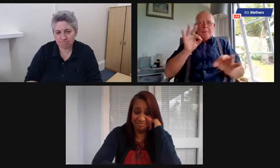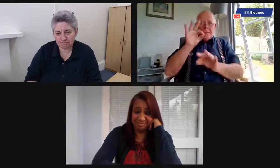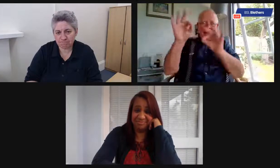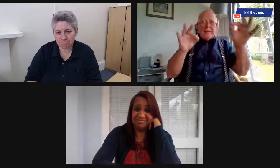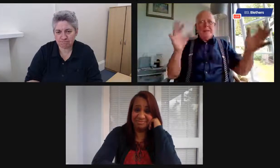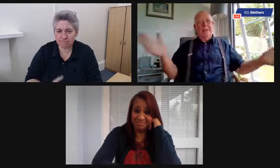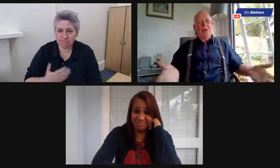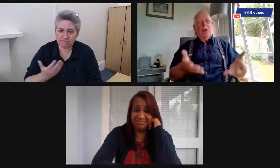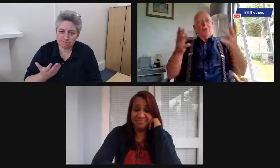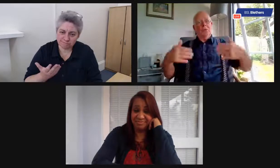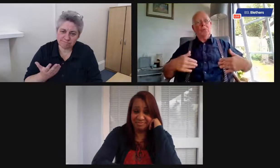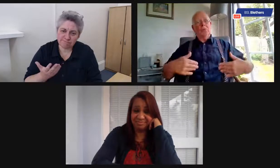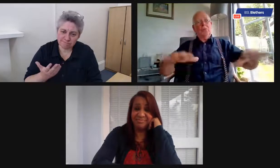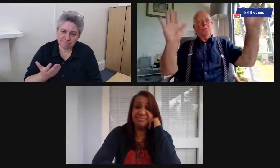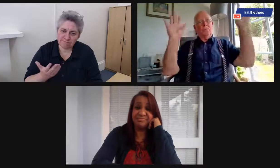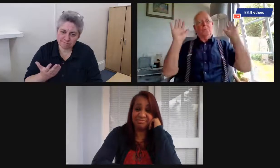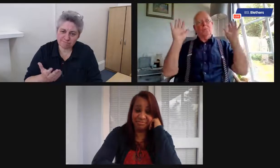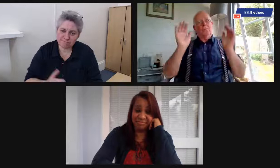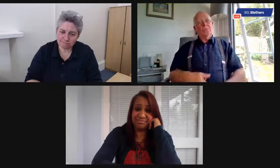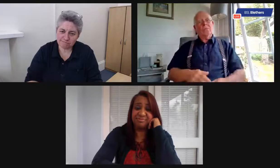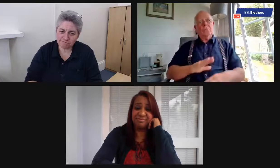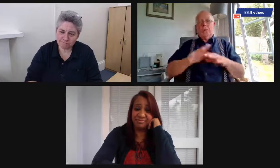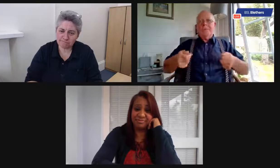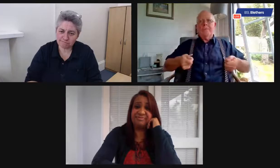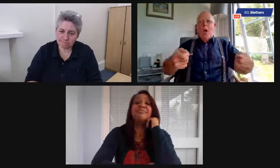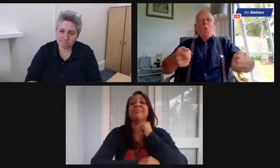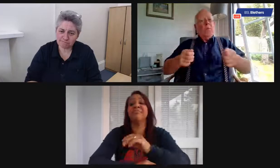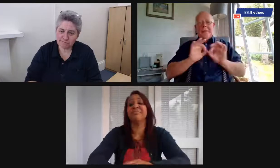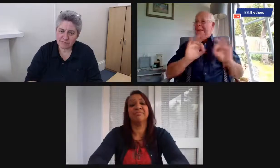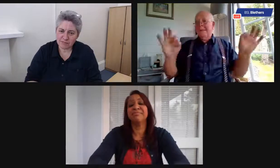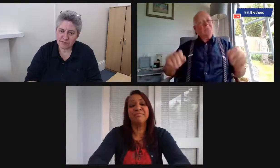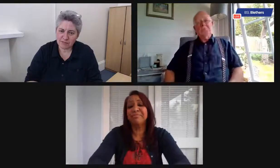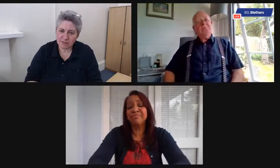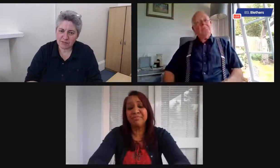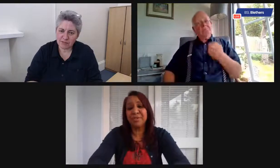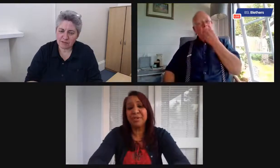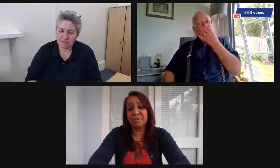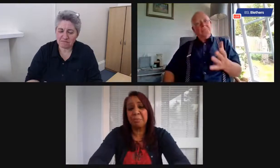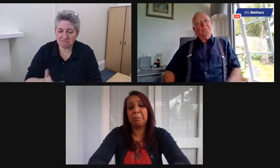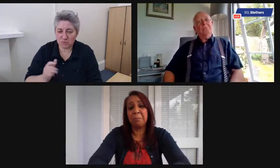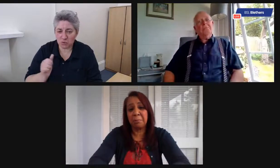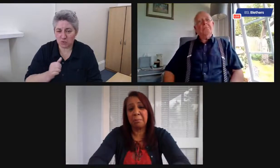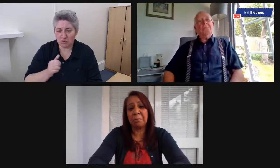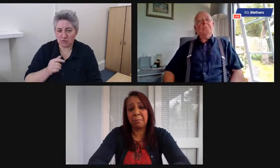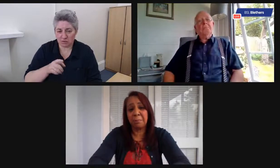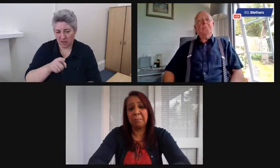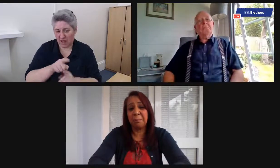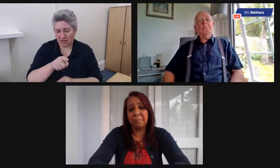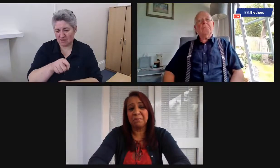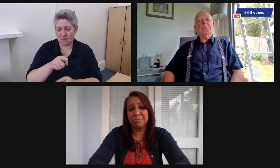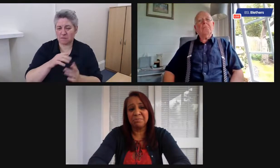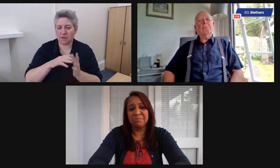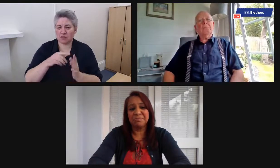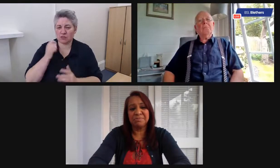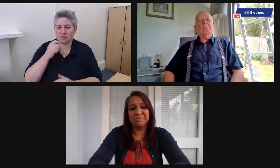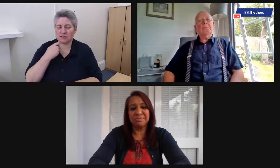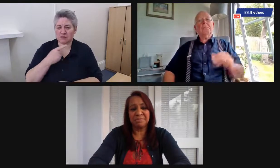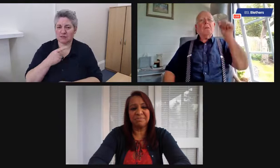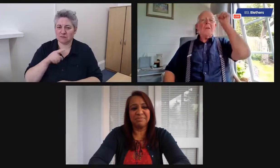full of wildflowers, and the people are trying to spread wildflowers and encourage them. There's a kind of no mow movement, Oh, I like which